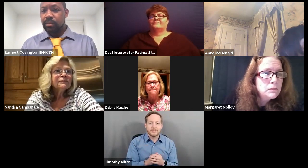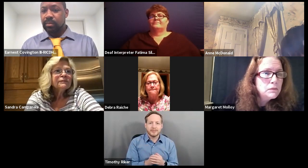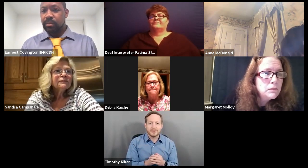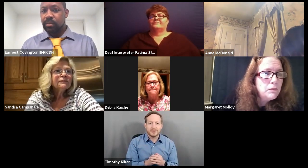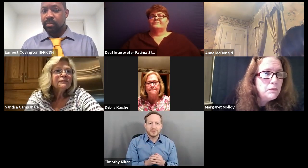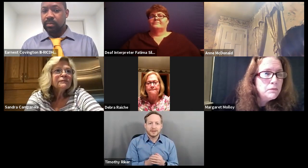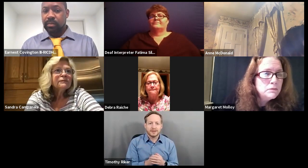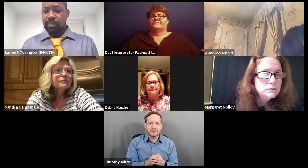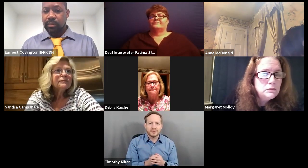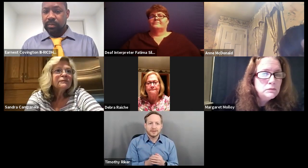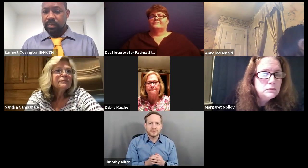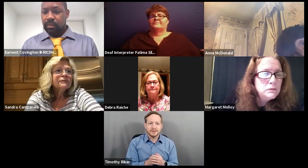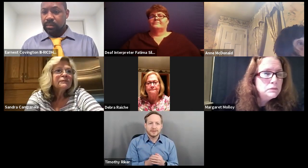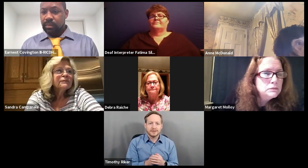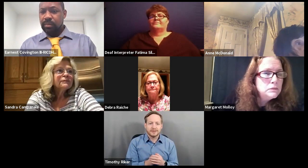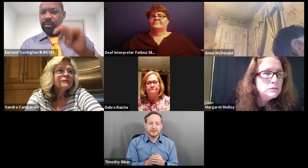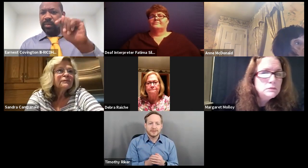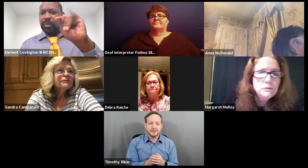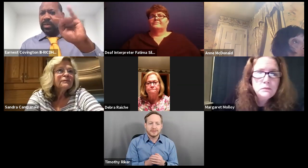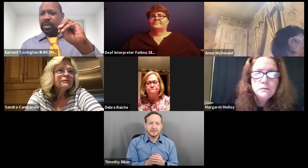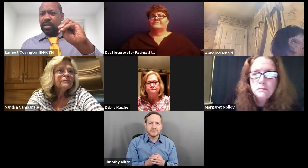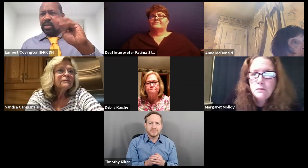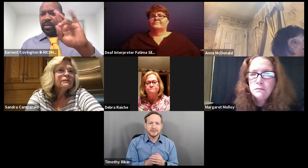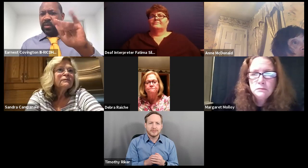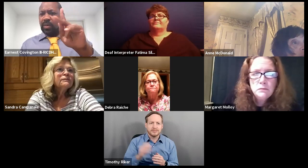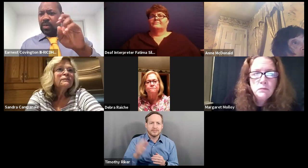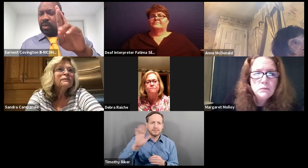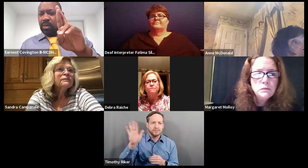So Tim's saying, can everybody see me? I want to make sure.